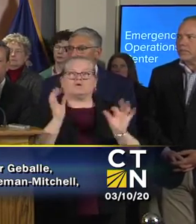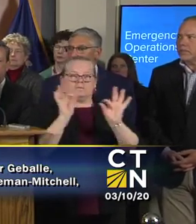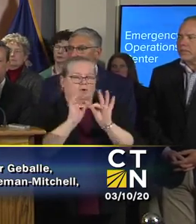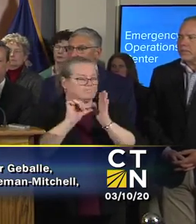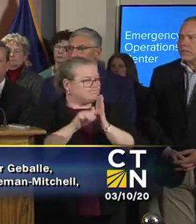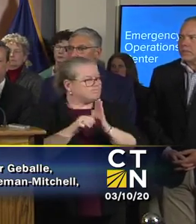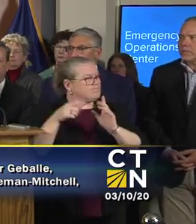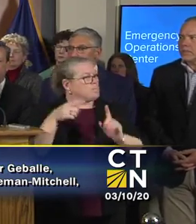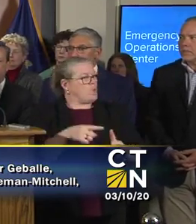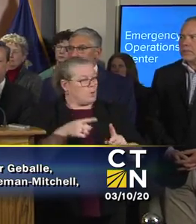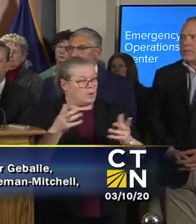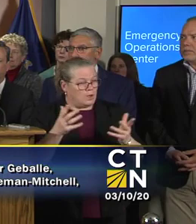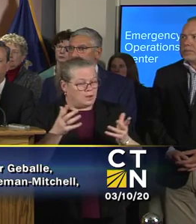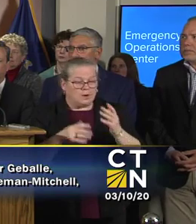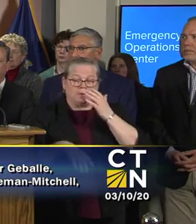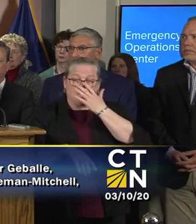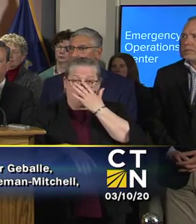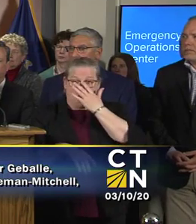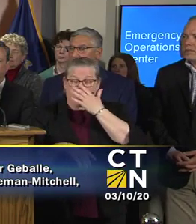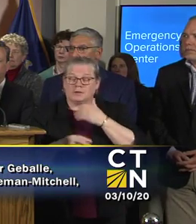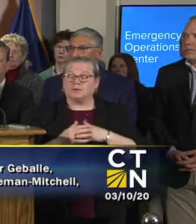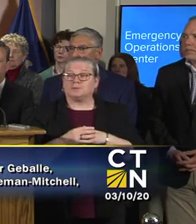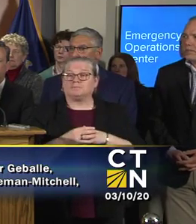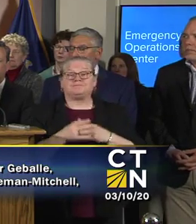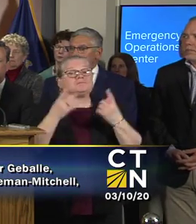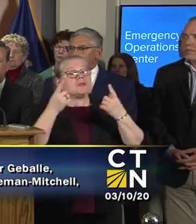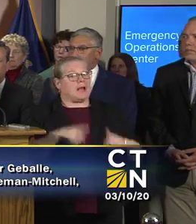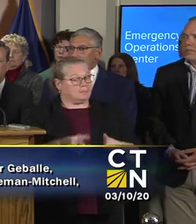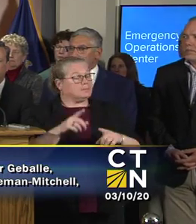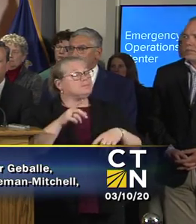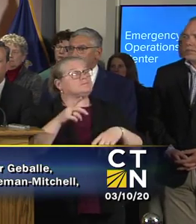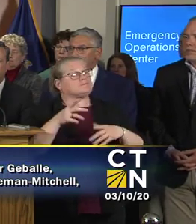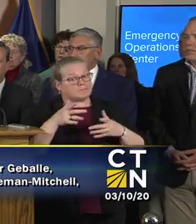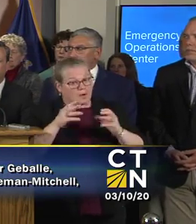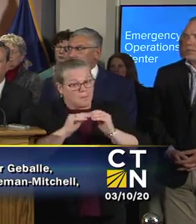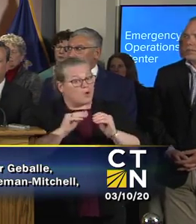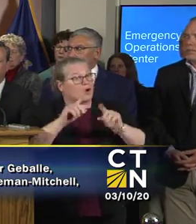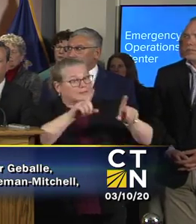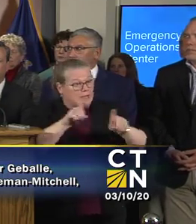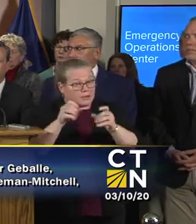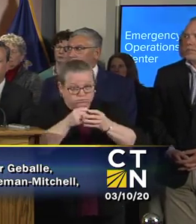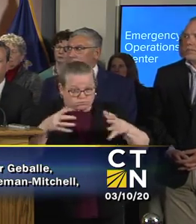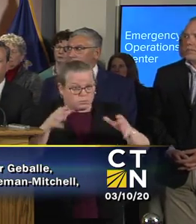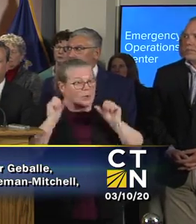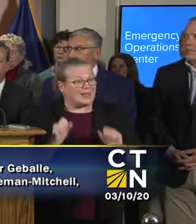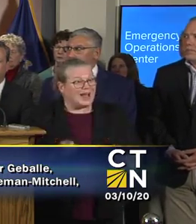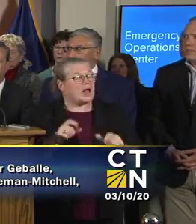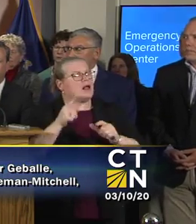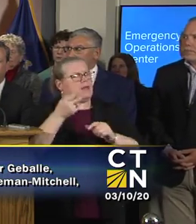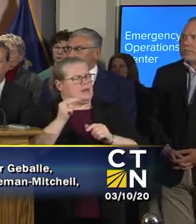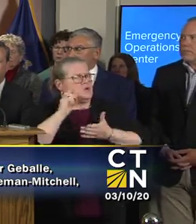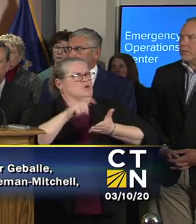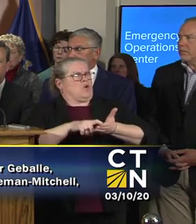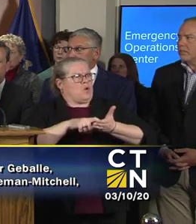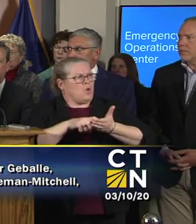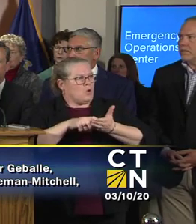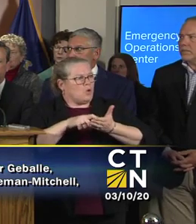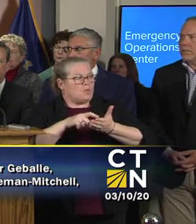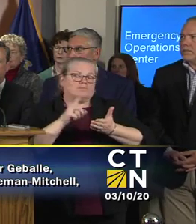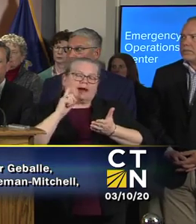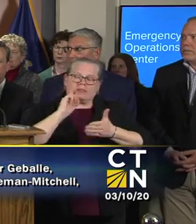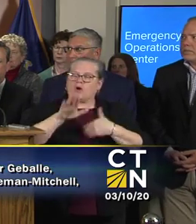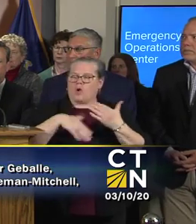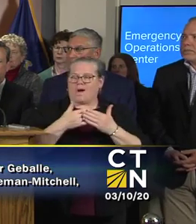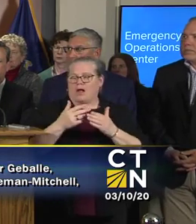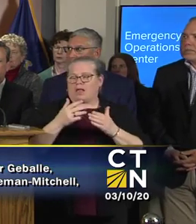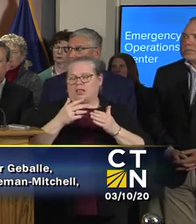point, is even once we get that testing capacity ramped up, what we're going to see is a lot of additional, I think all the public health officials are